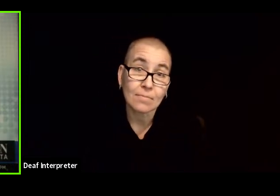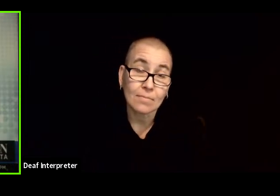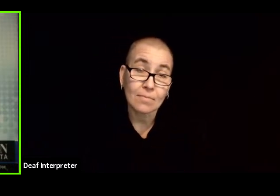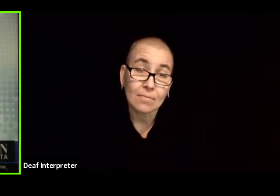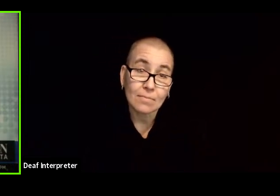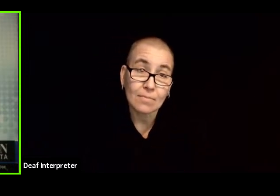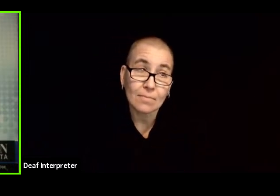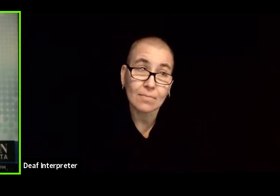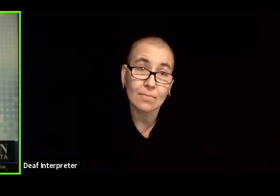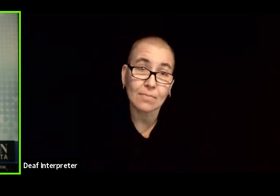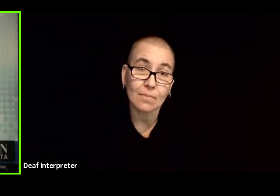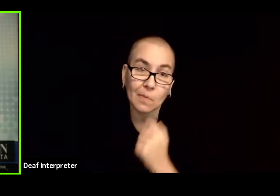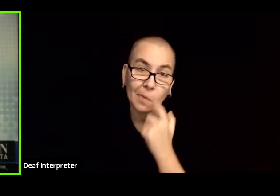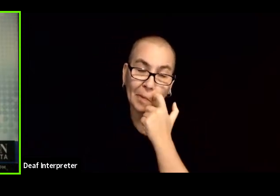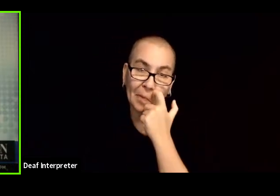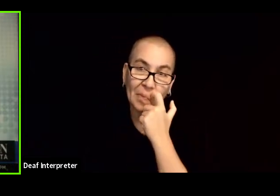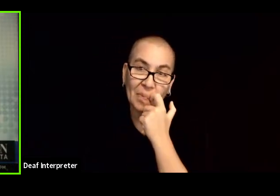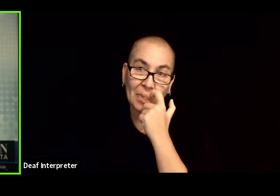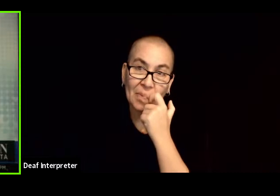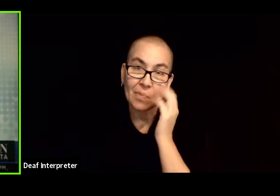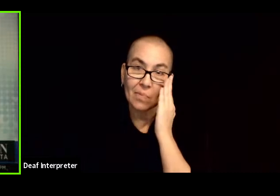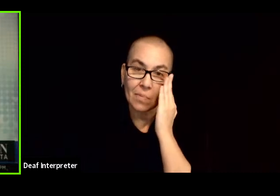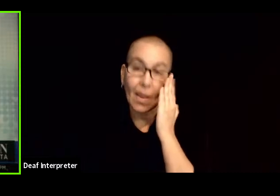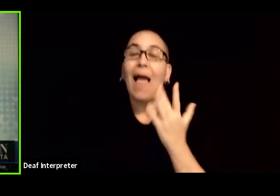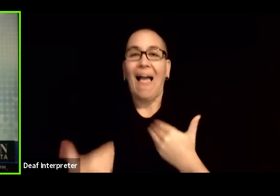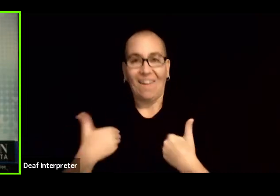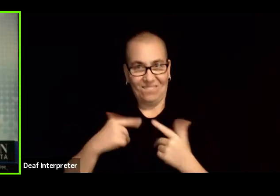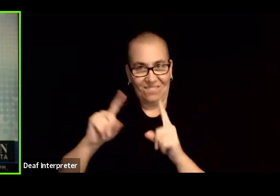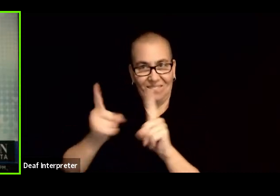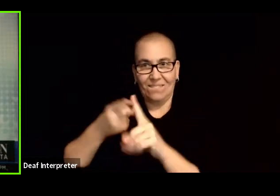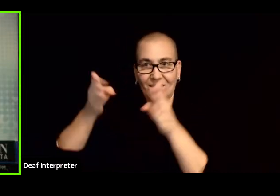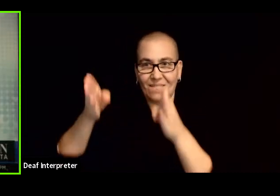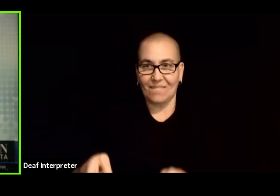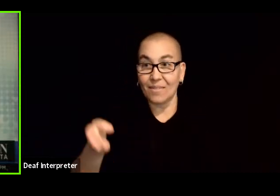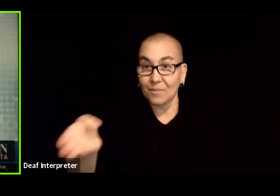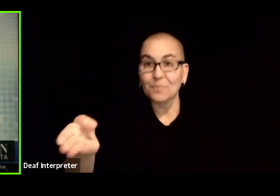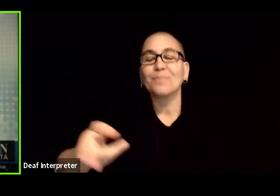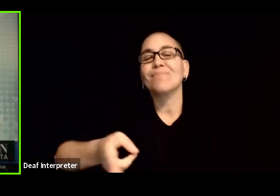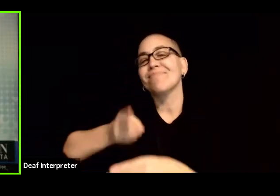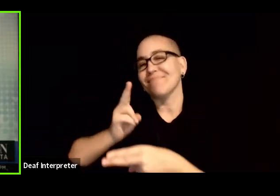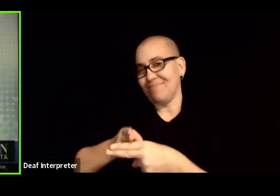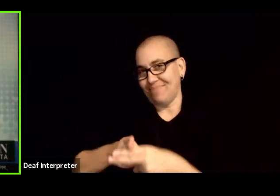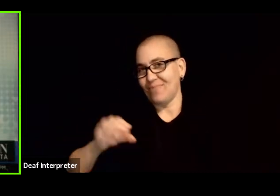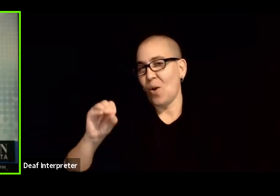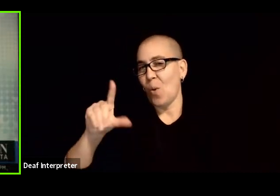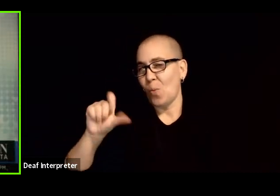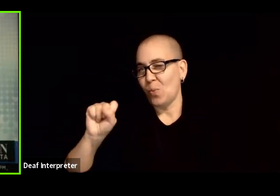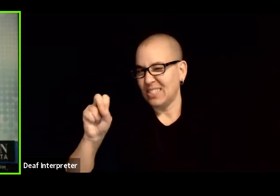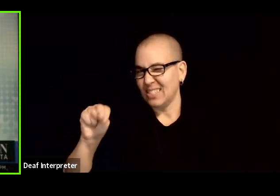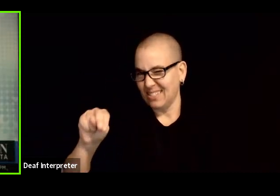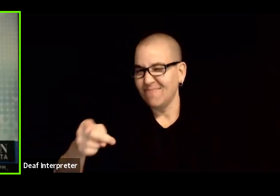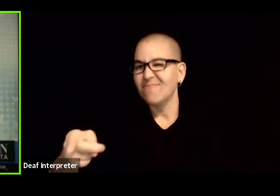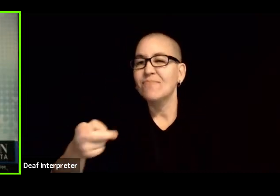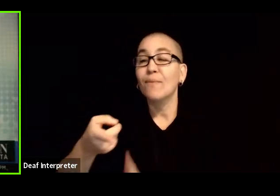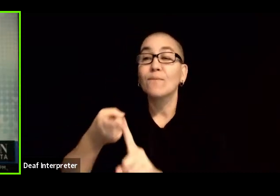Your first question comes from the line of Jeremy Olson from Star Tribune. Your line is open.